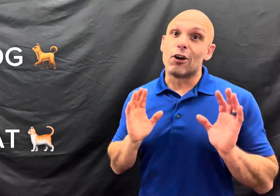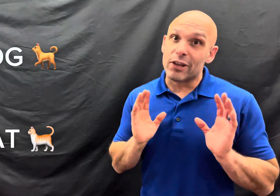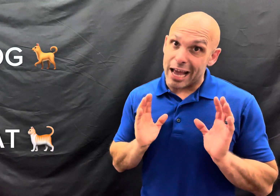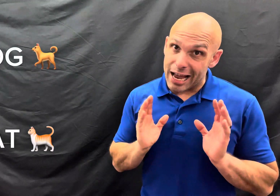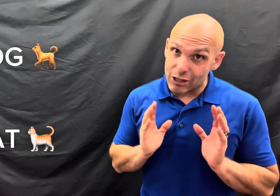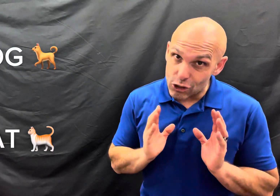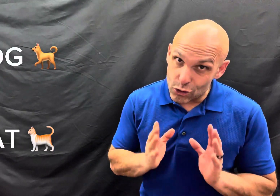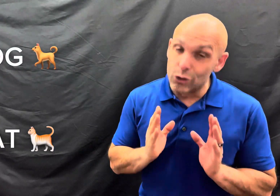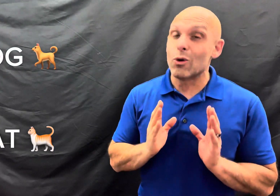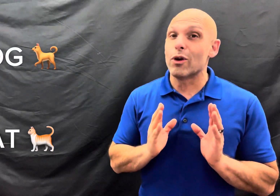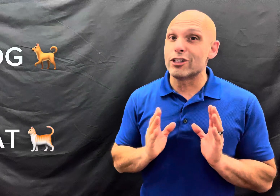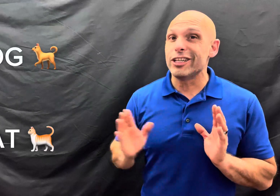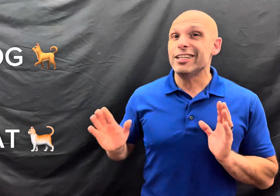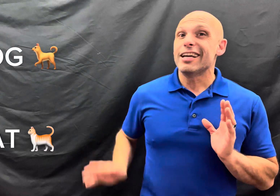the true origin.